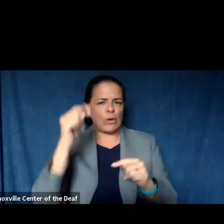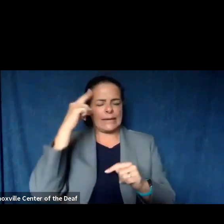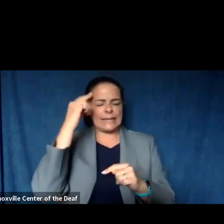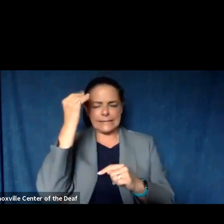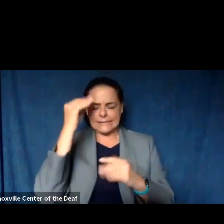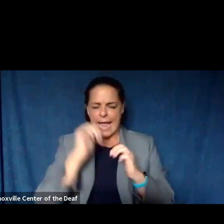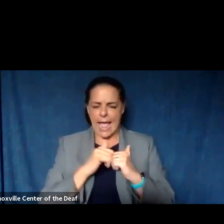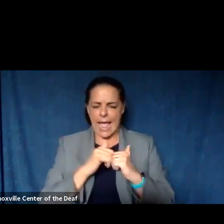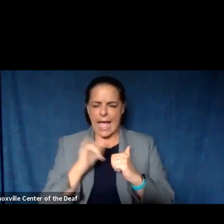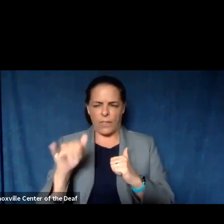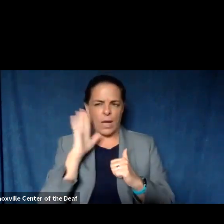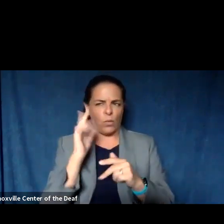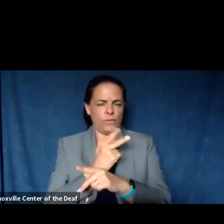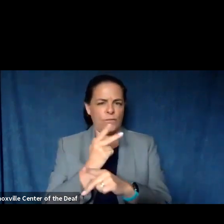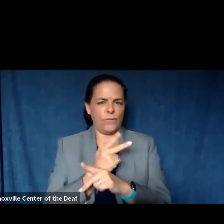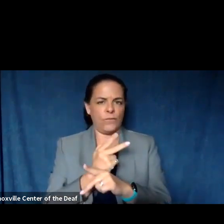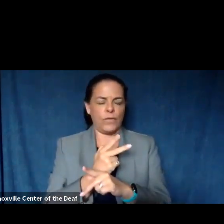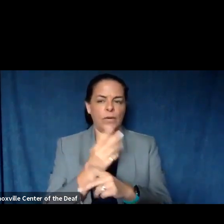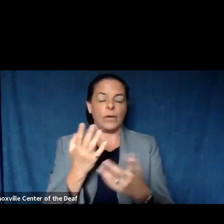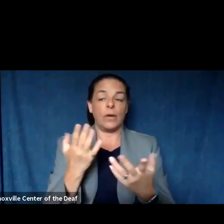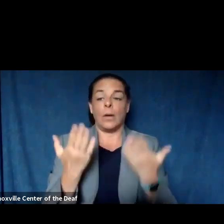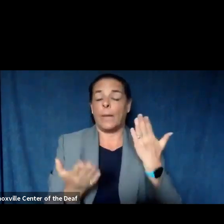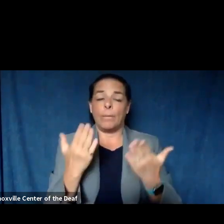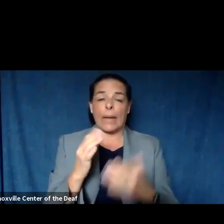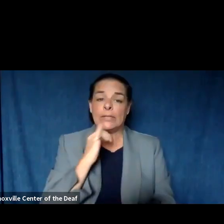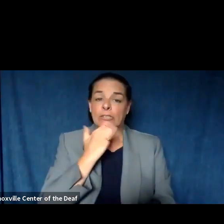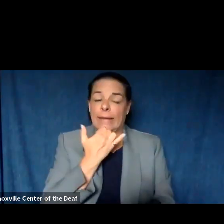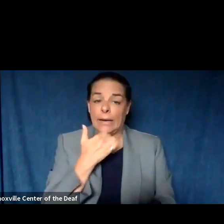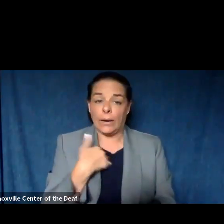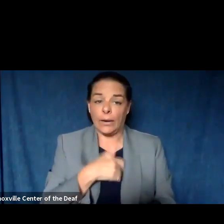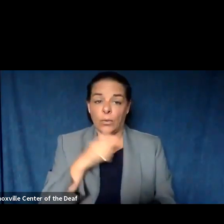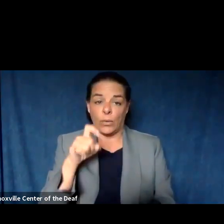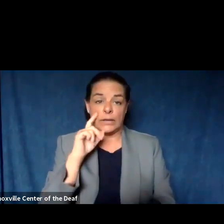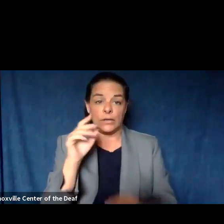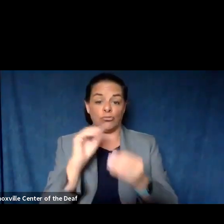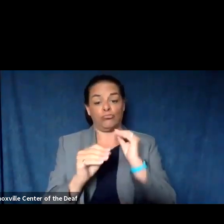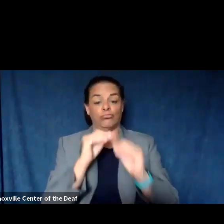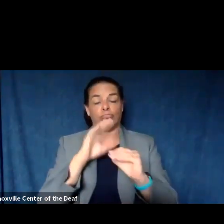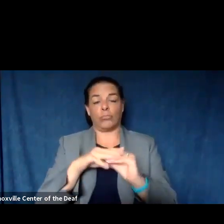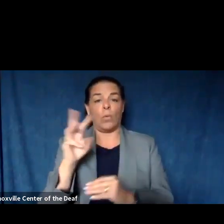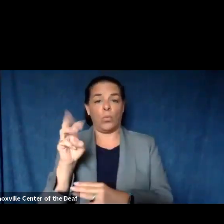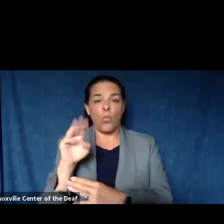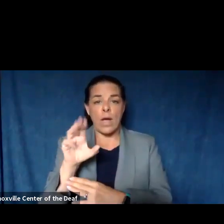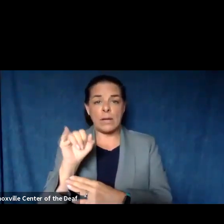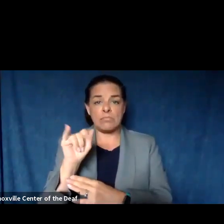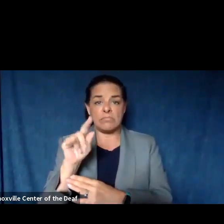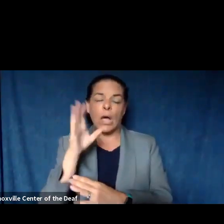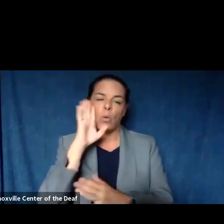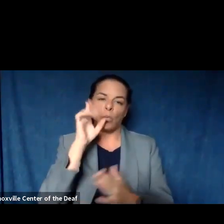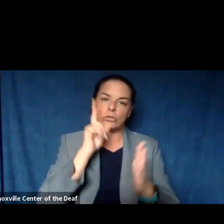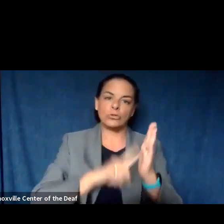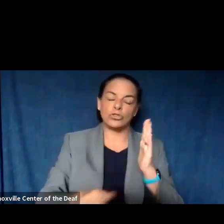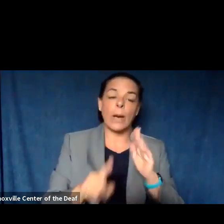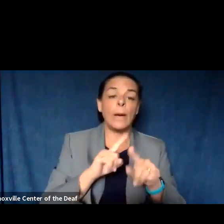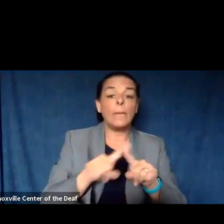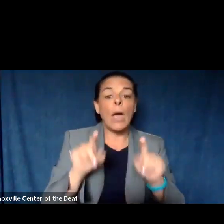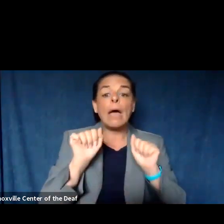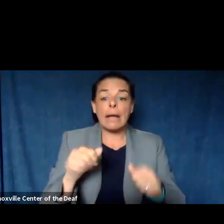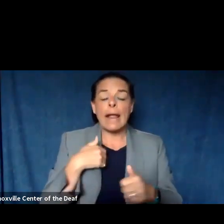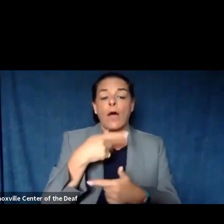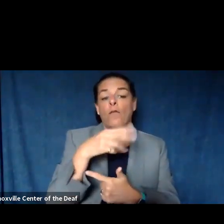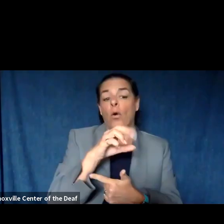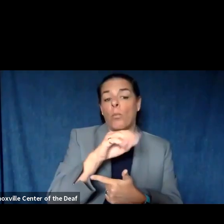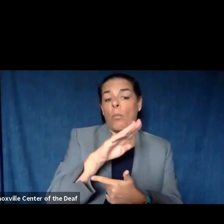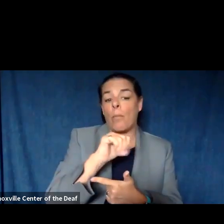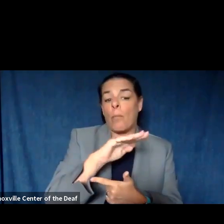how that works out. It could be a simple error that we need to fix on the website, and we'll double check that. But there can be probable cases in there